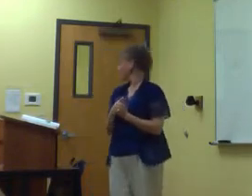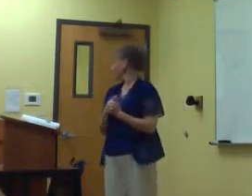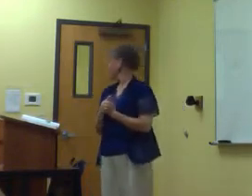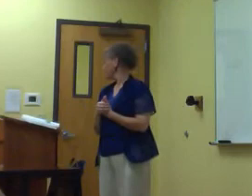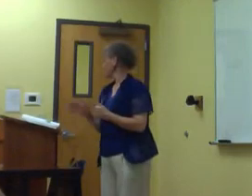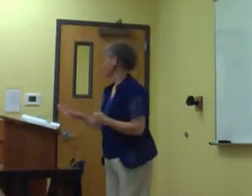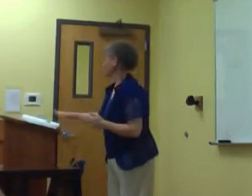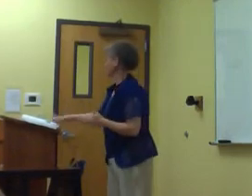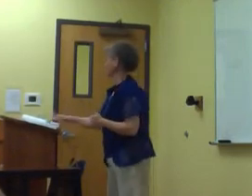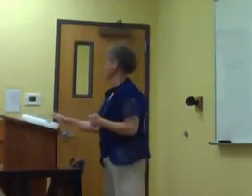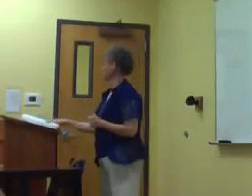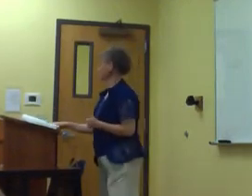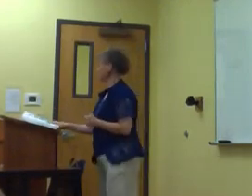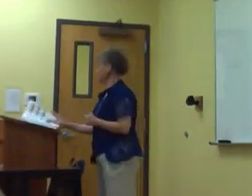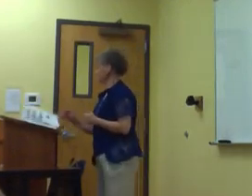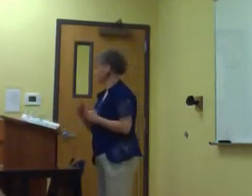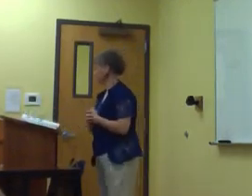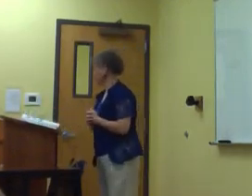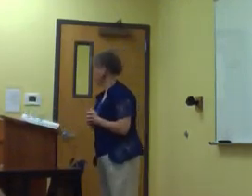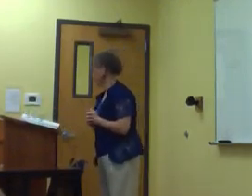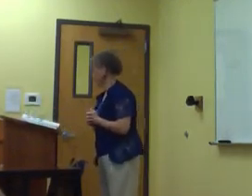it. Let's do a few of those before we move on.